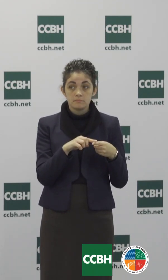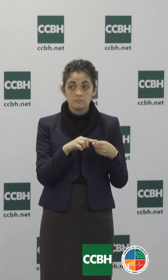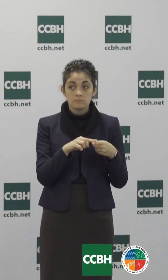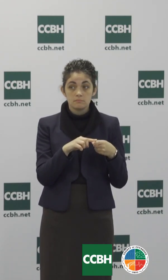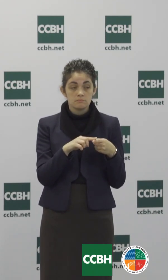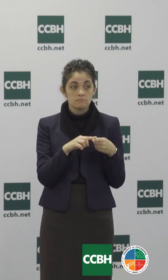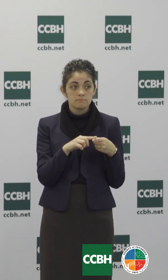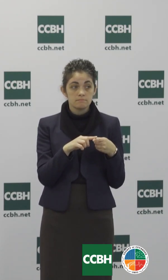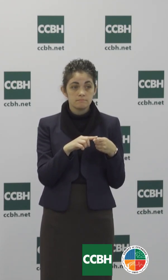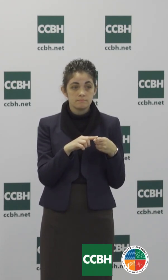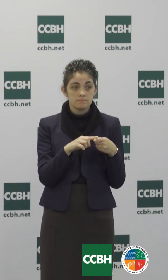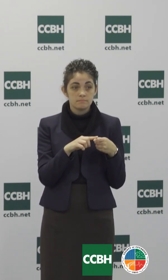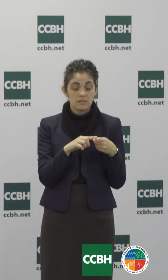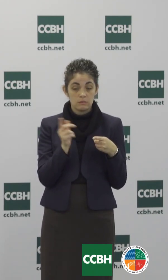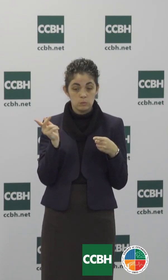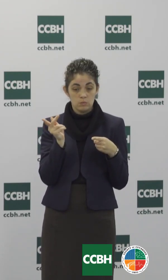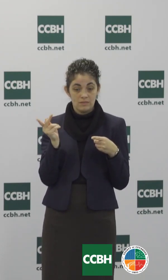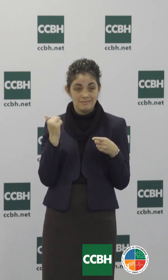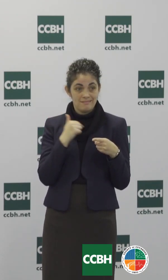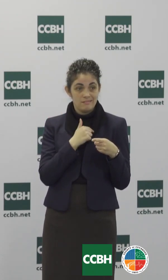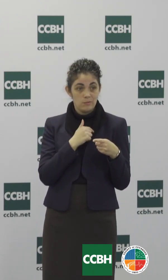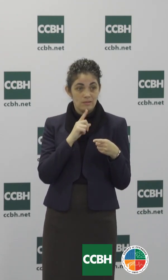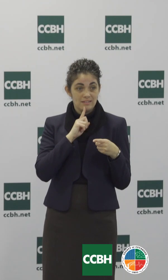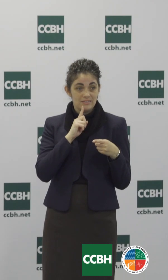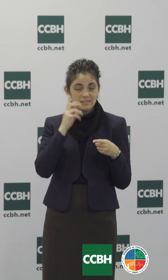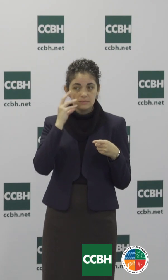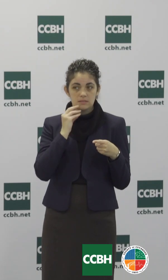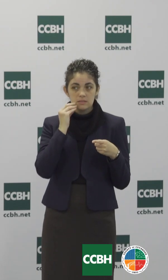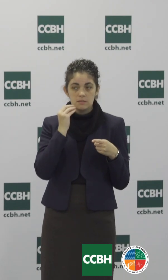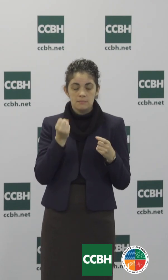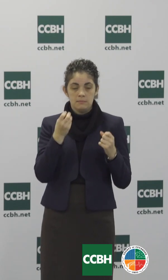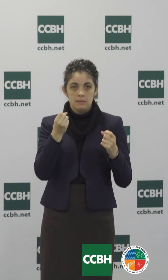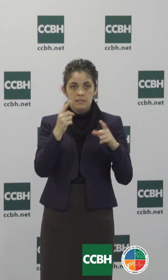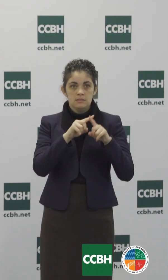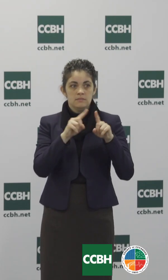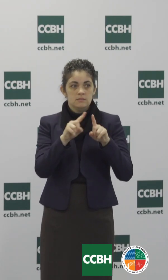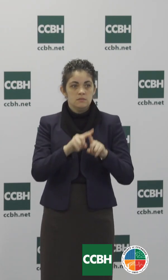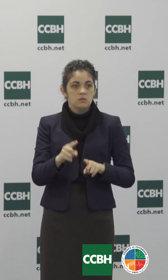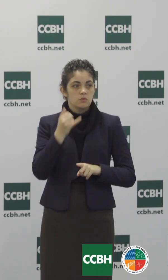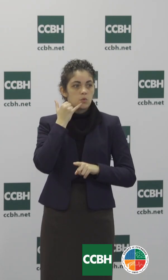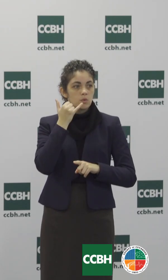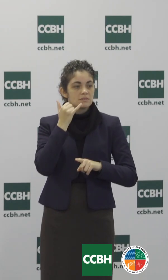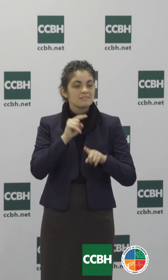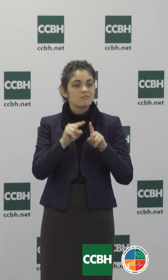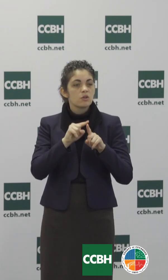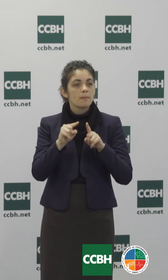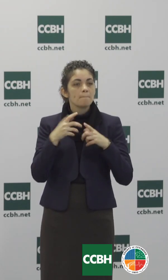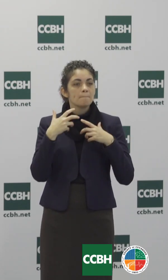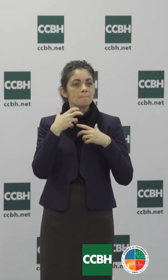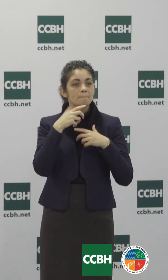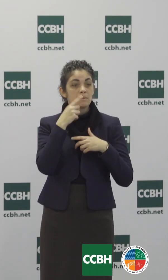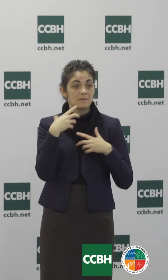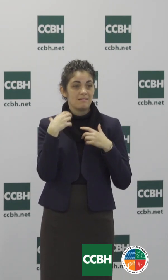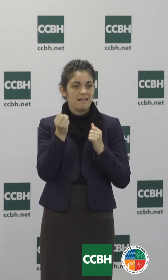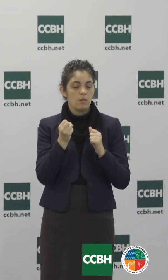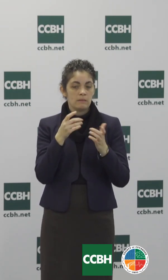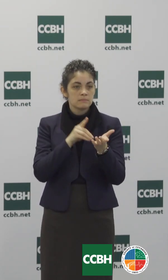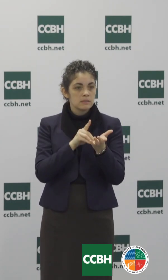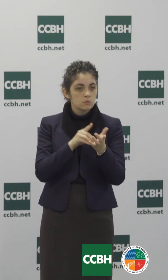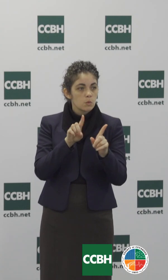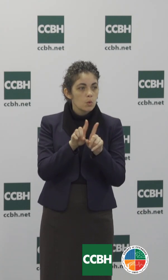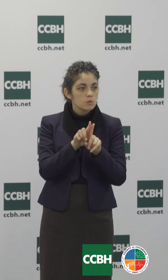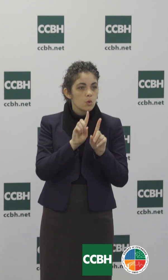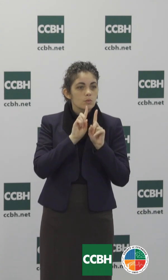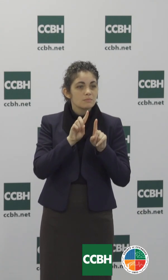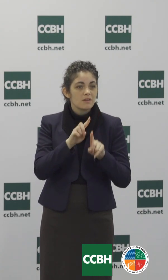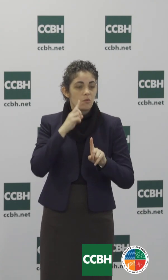have been on, and Dr. Gullett even, many more, countless calls along with the whole range of public health physicians that have been responding